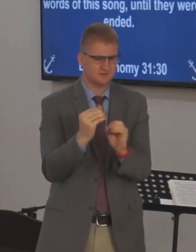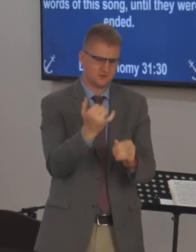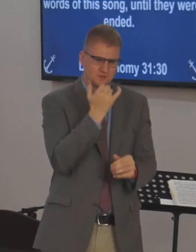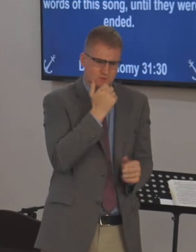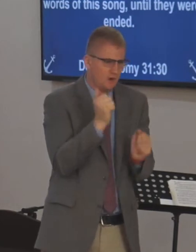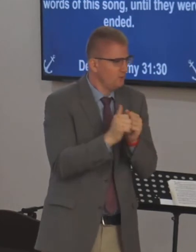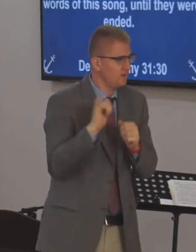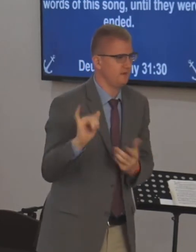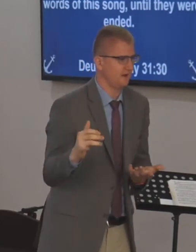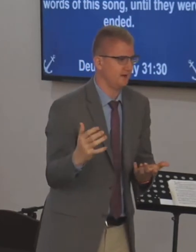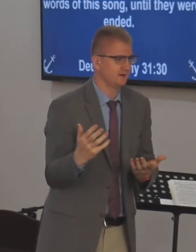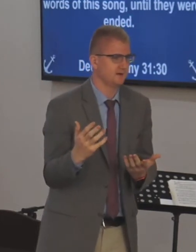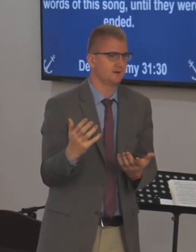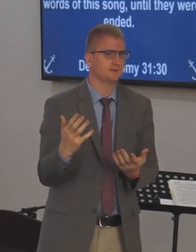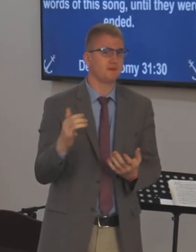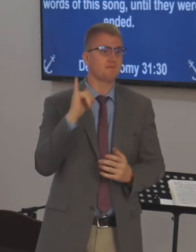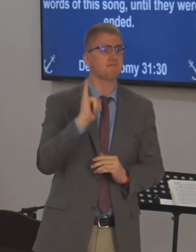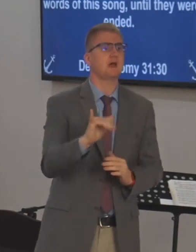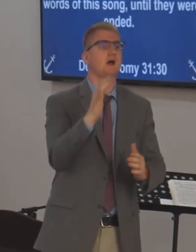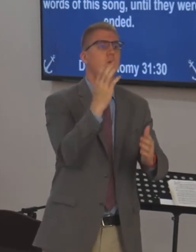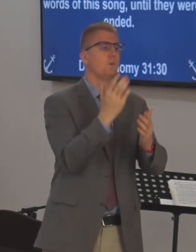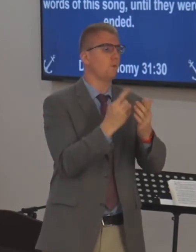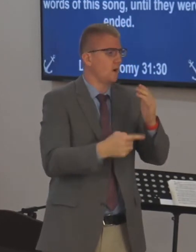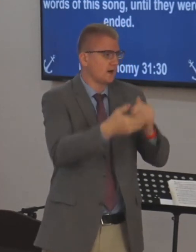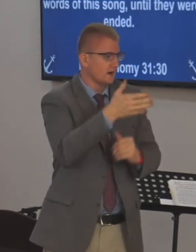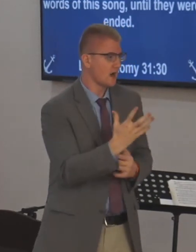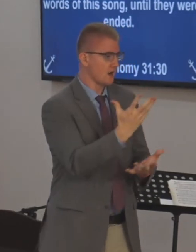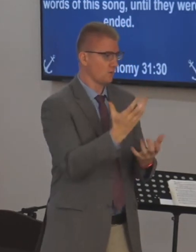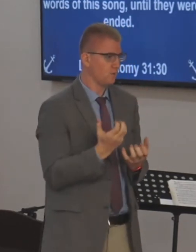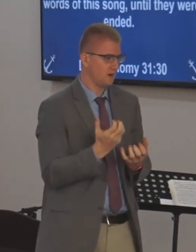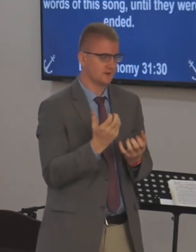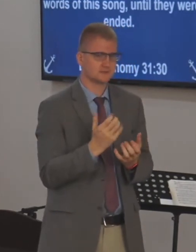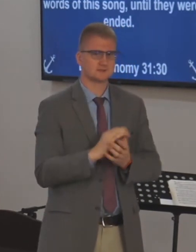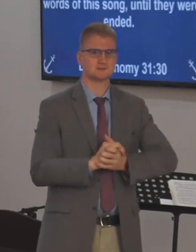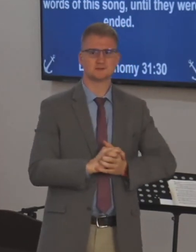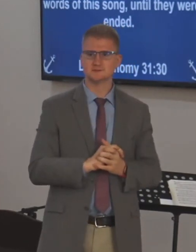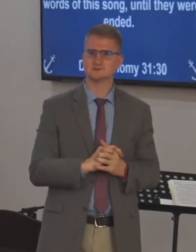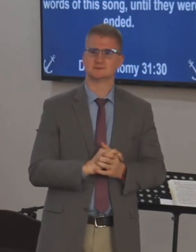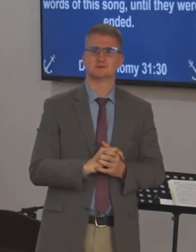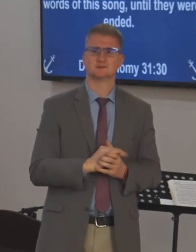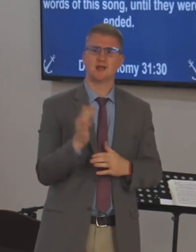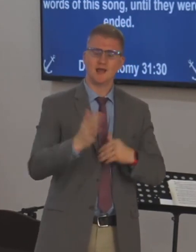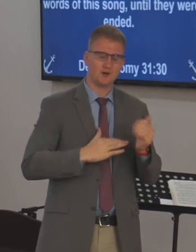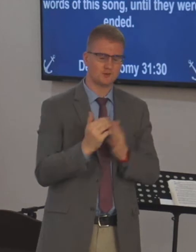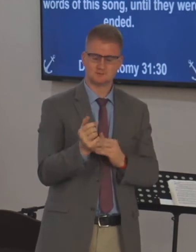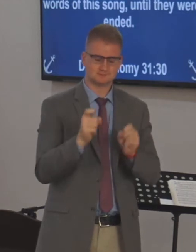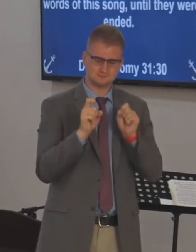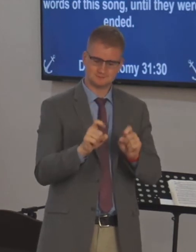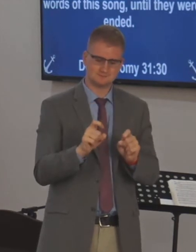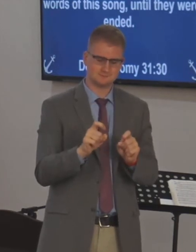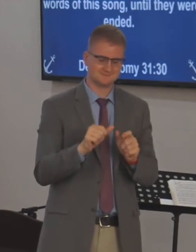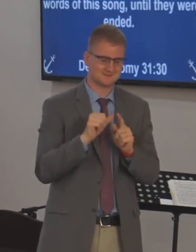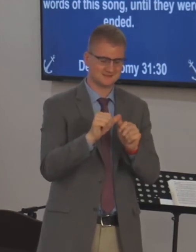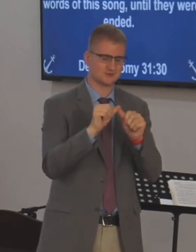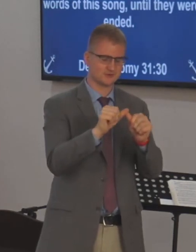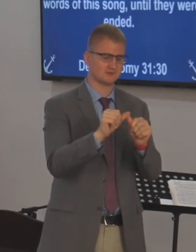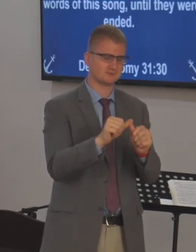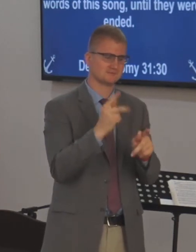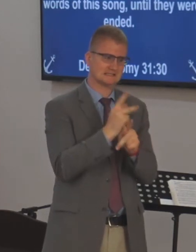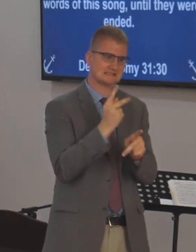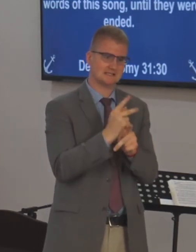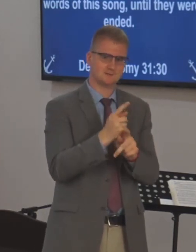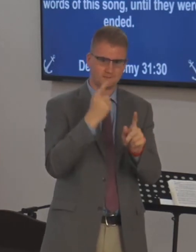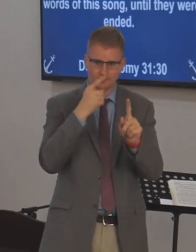But that's what God wants us to do. Okay, I got to move on. The song. Now, why am I talking about the song? Because